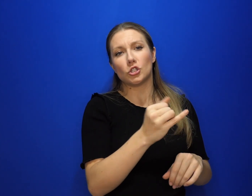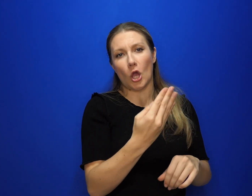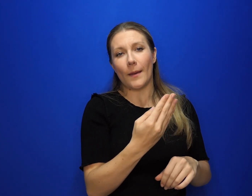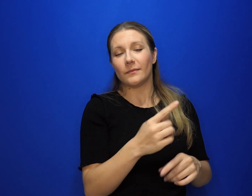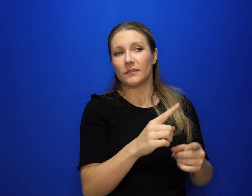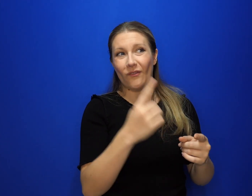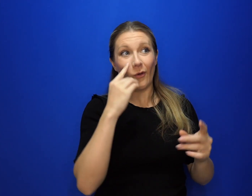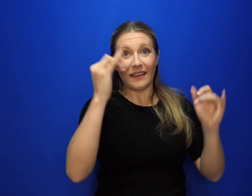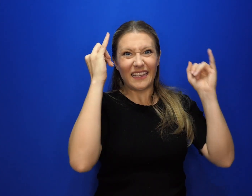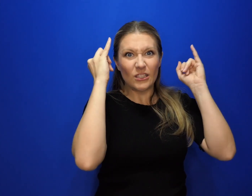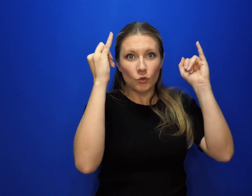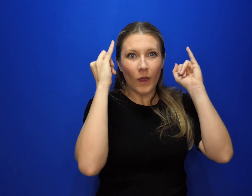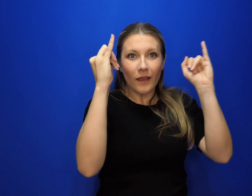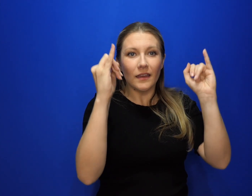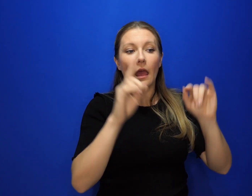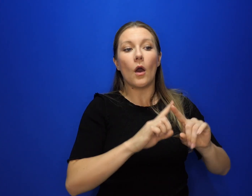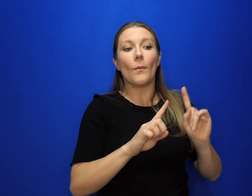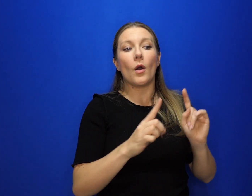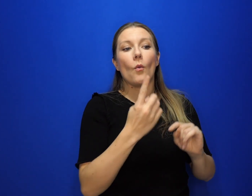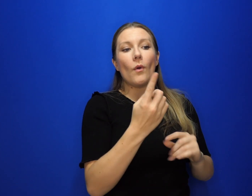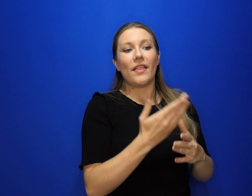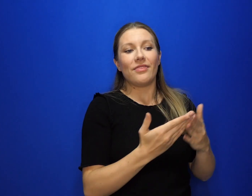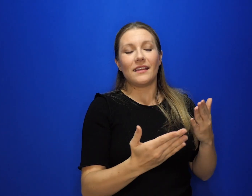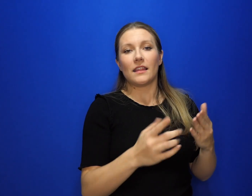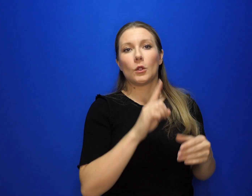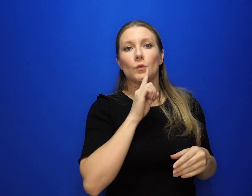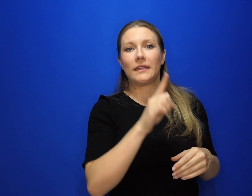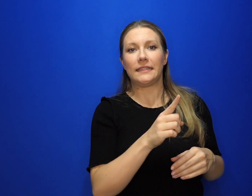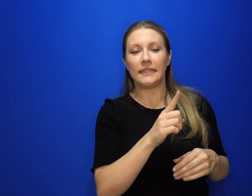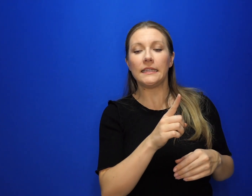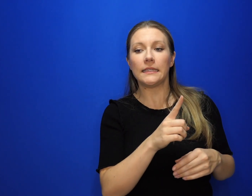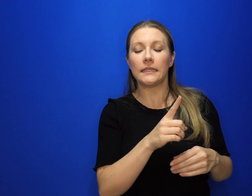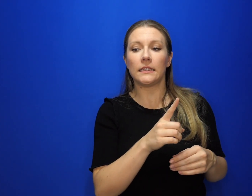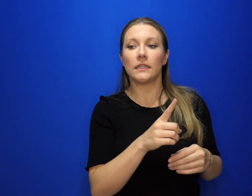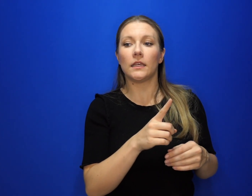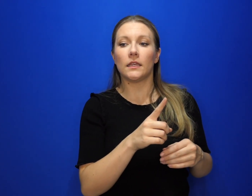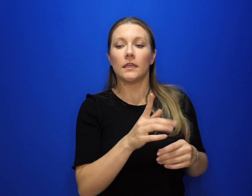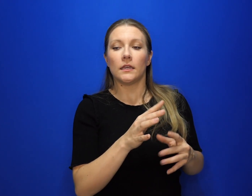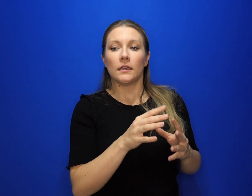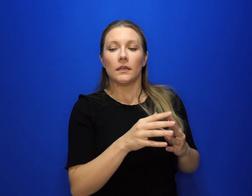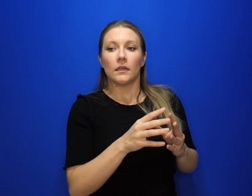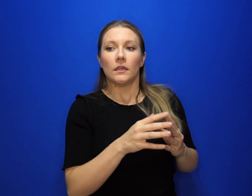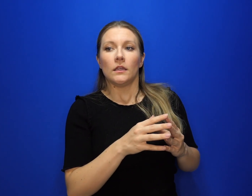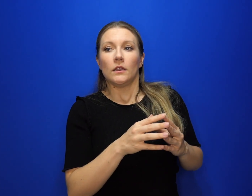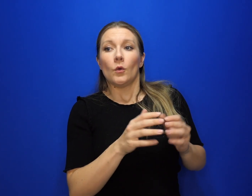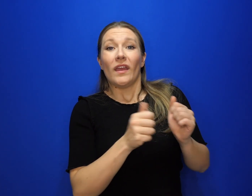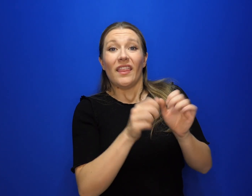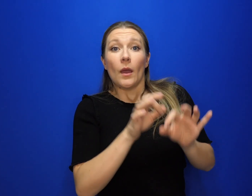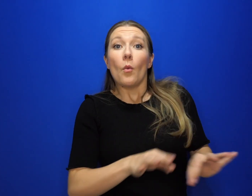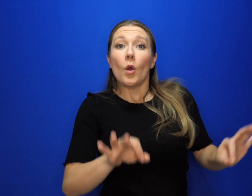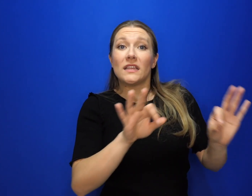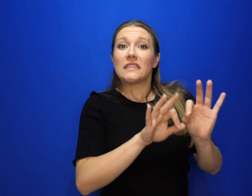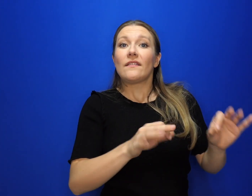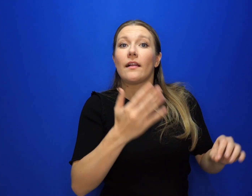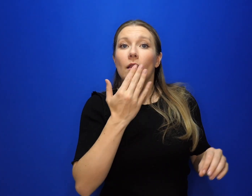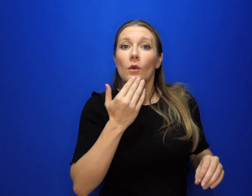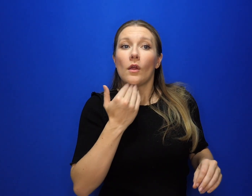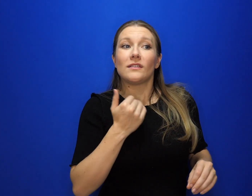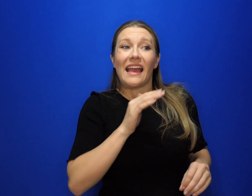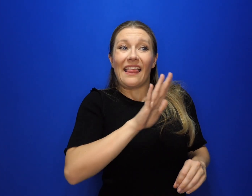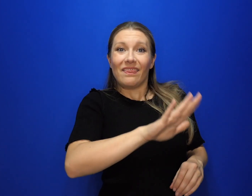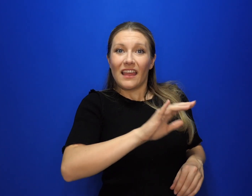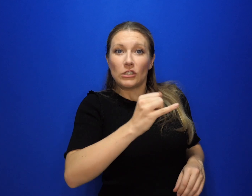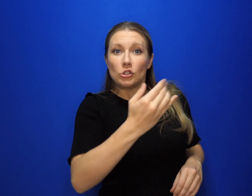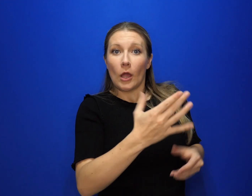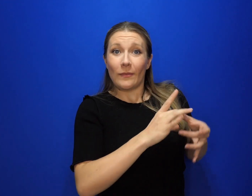instruct. Right. One thing that really sort of comes across in terms of the importance of glucose and what their